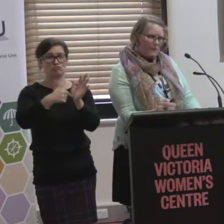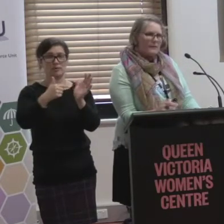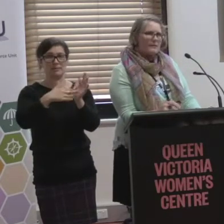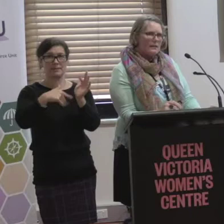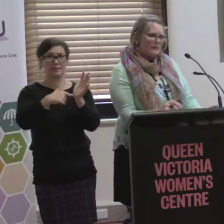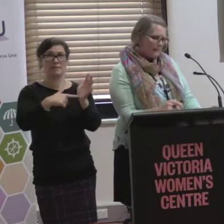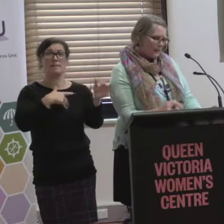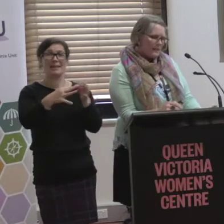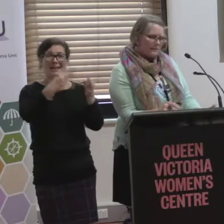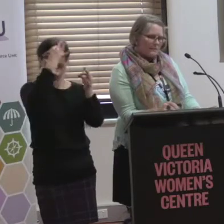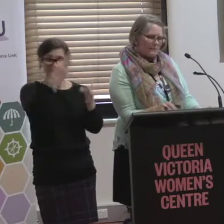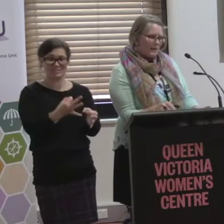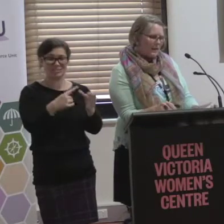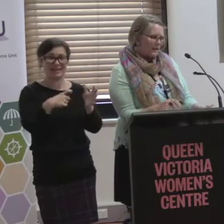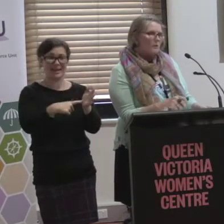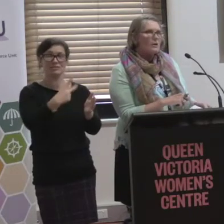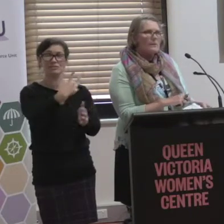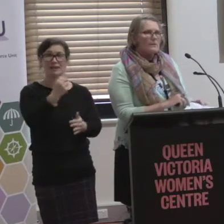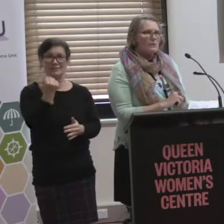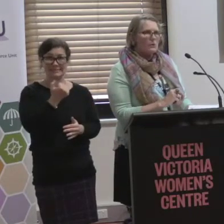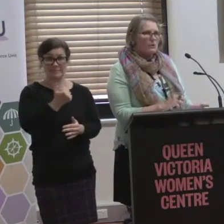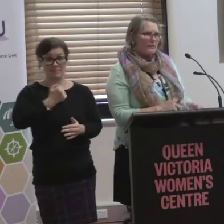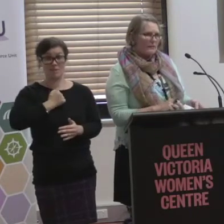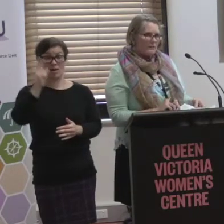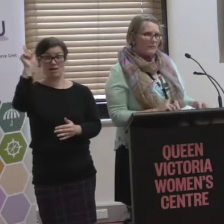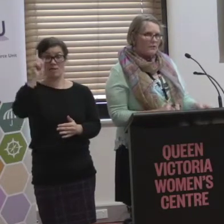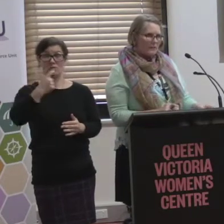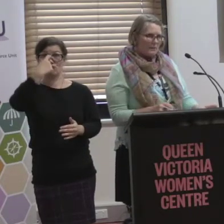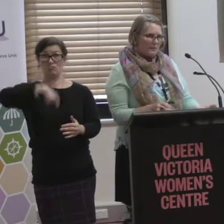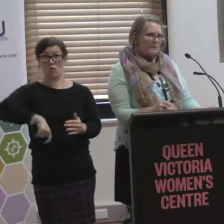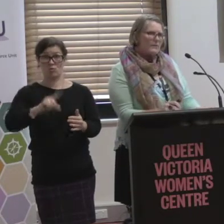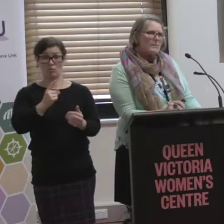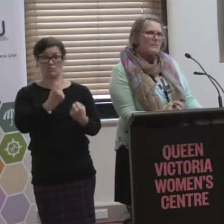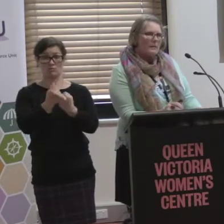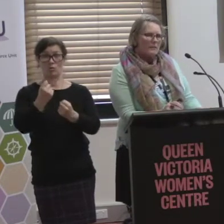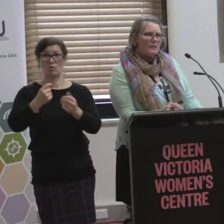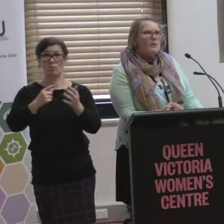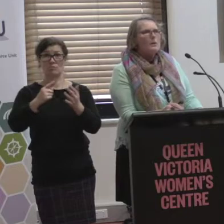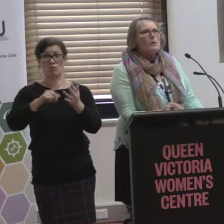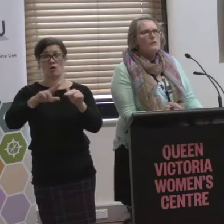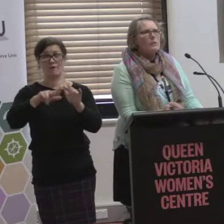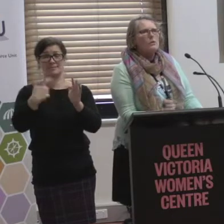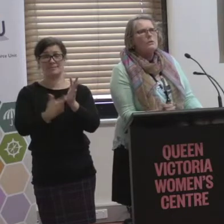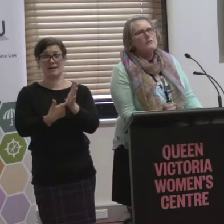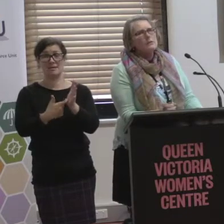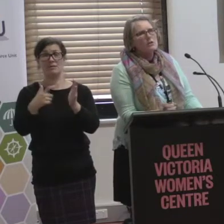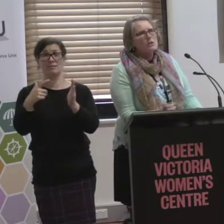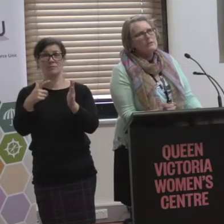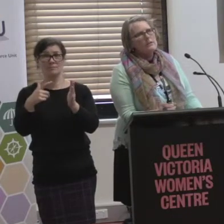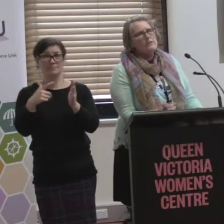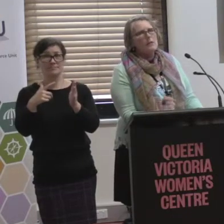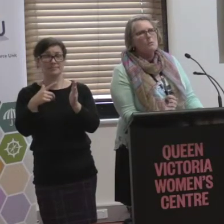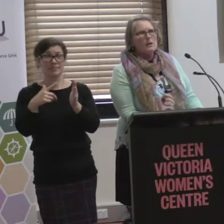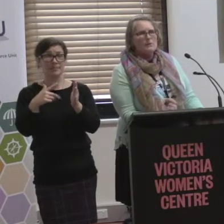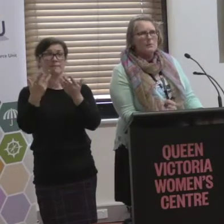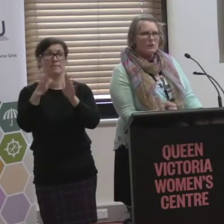of 2016, and this is my current role as the support officer for the new team at the Office of the Public Advocate. We've got 2 decision